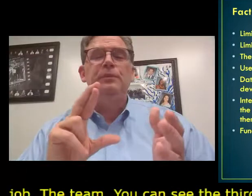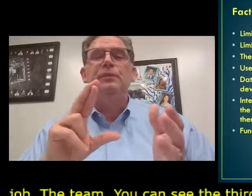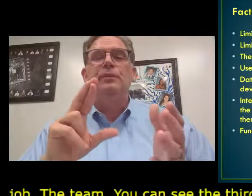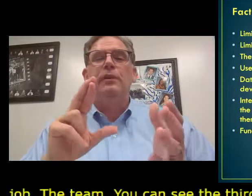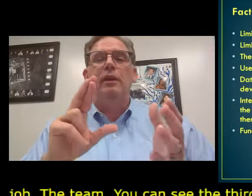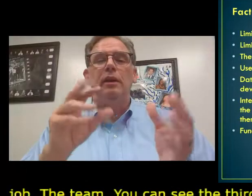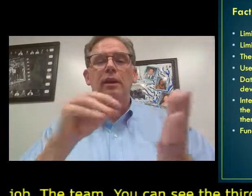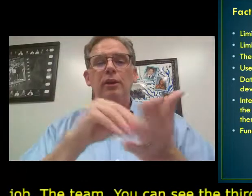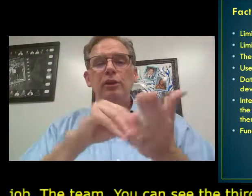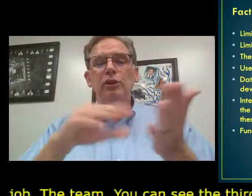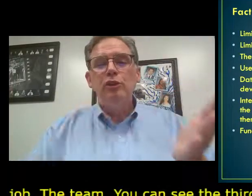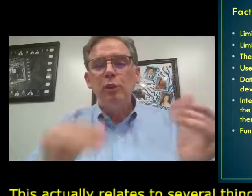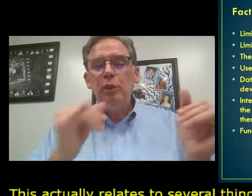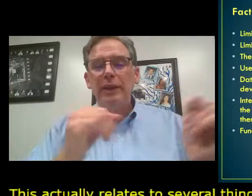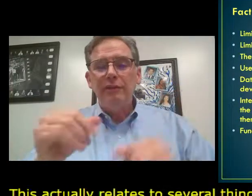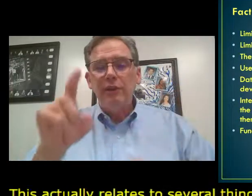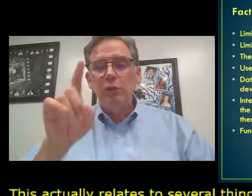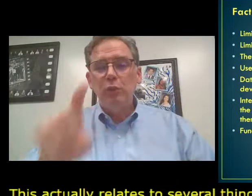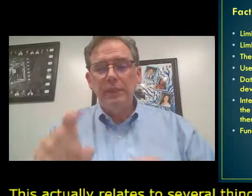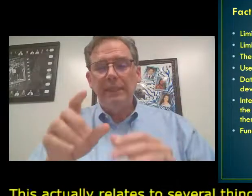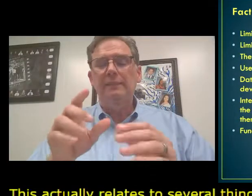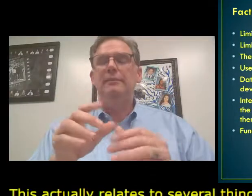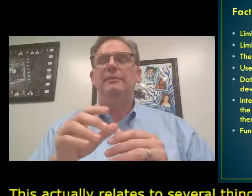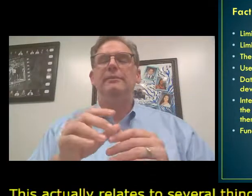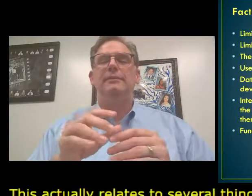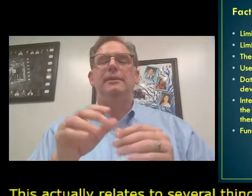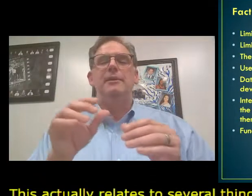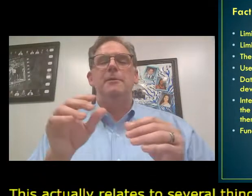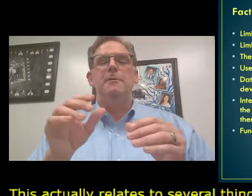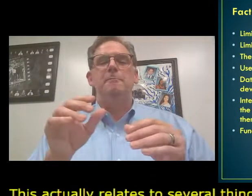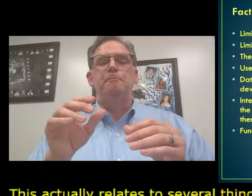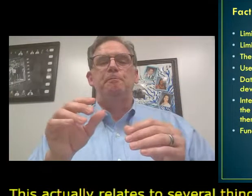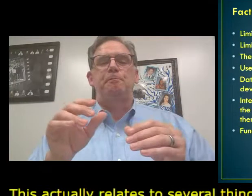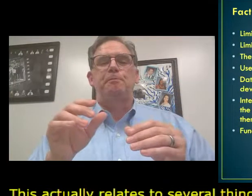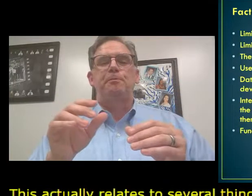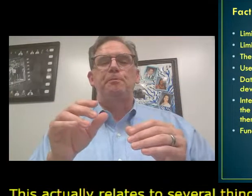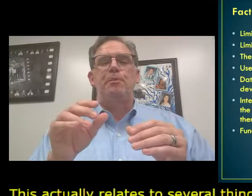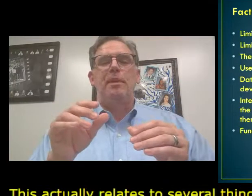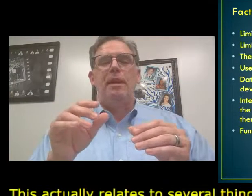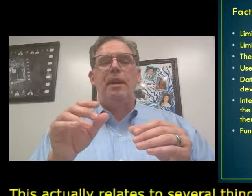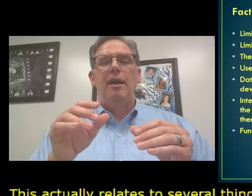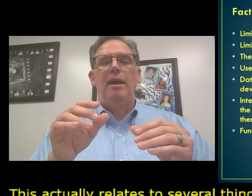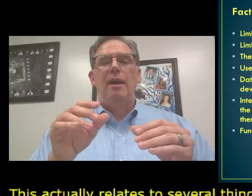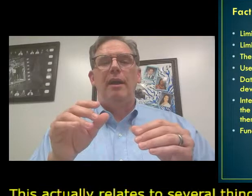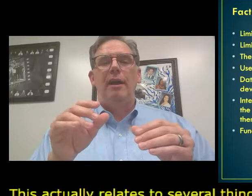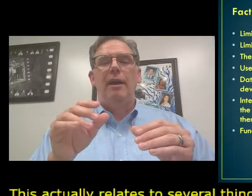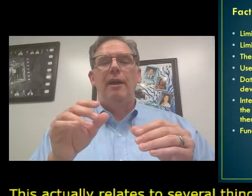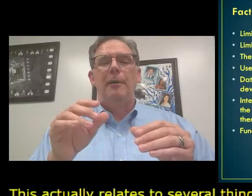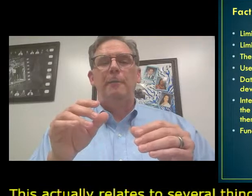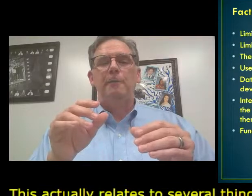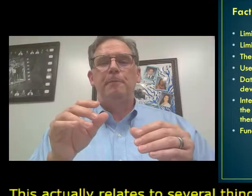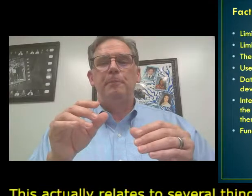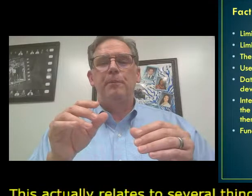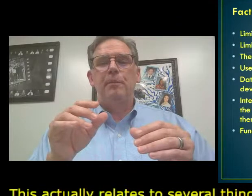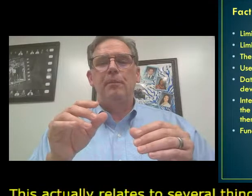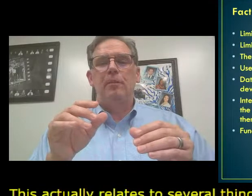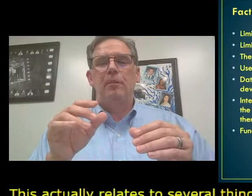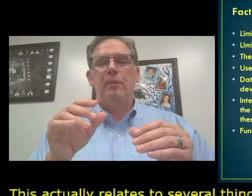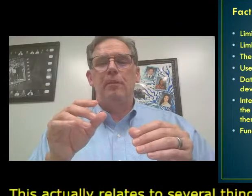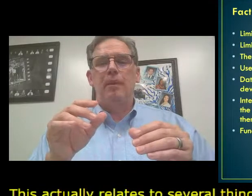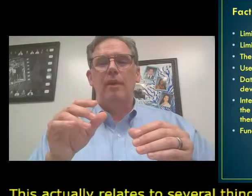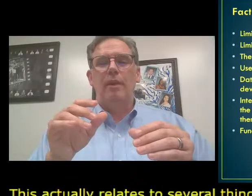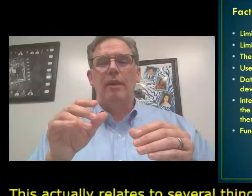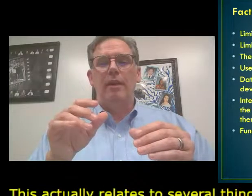wonder, can they be objective? Can they really look at and review individual students'